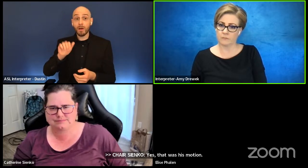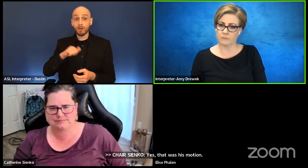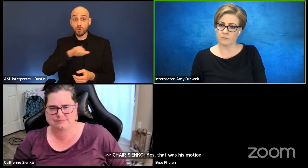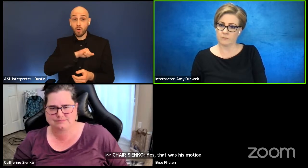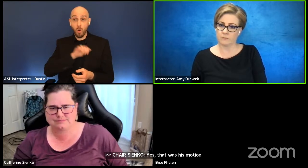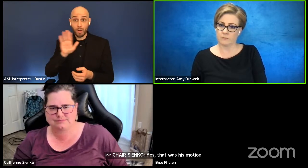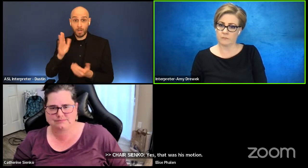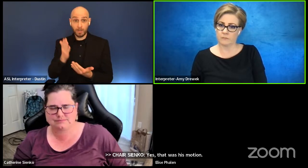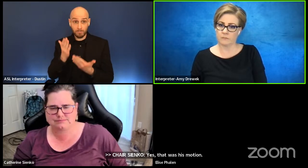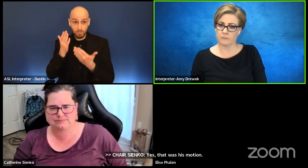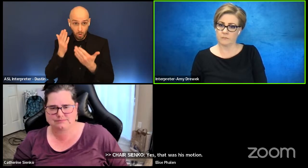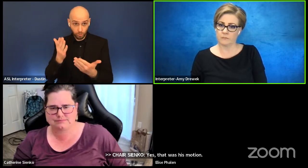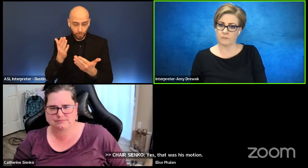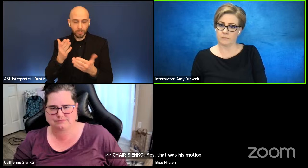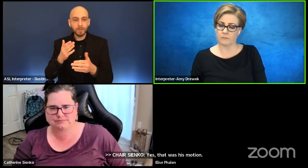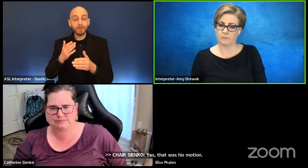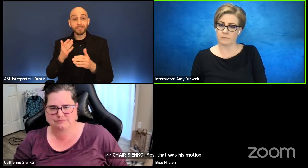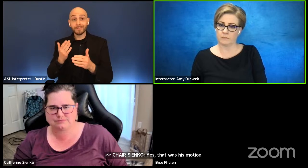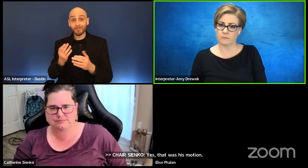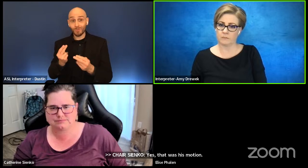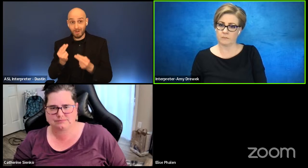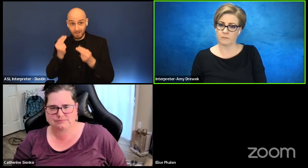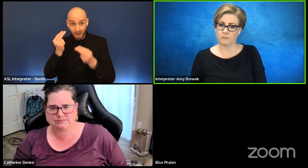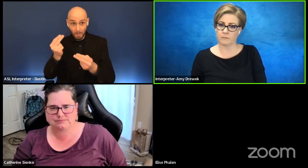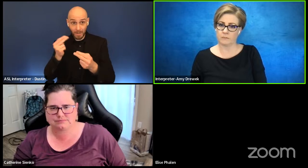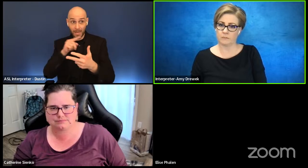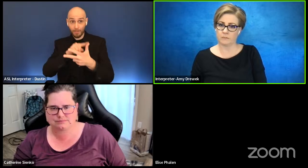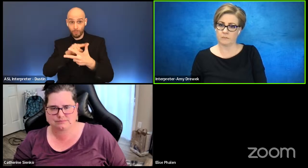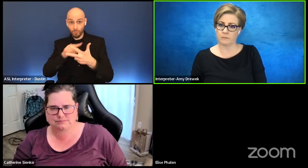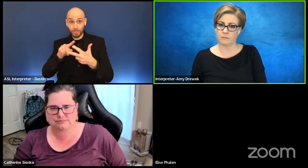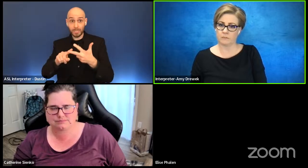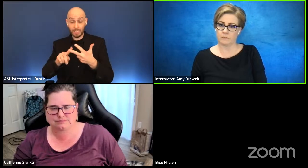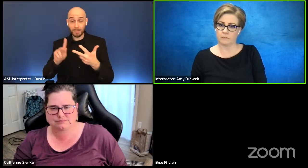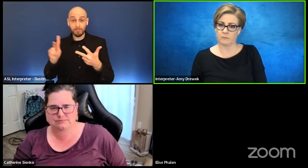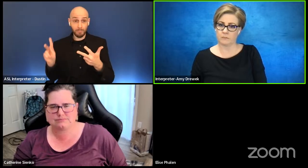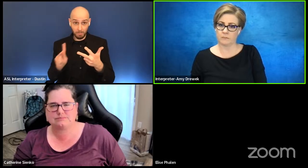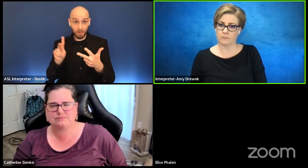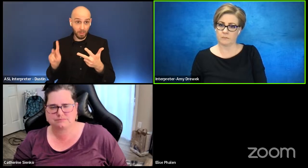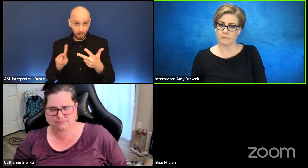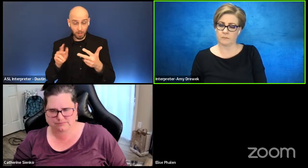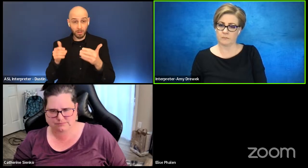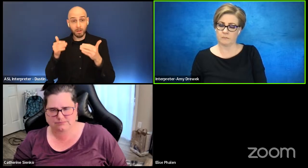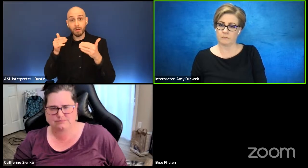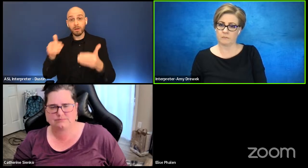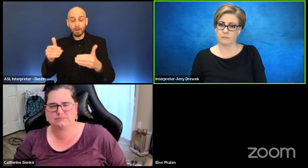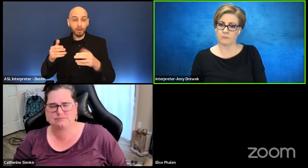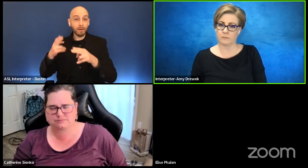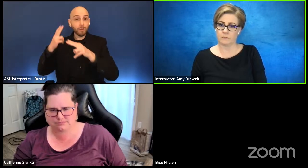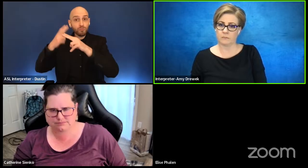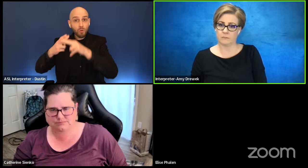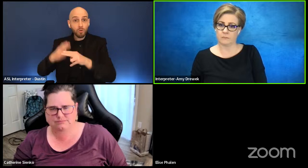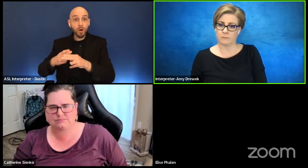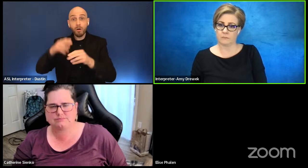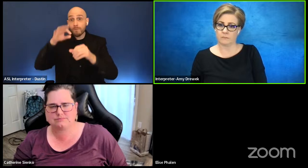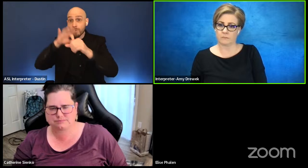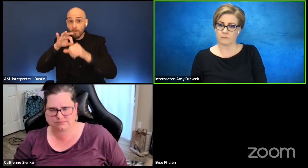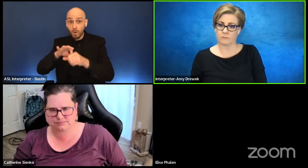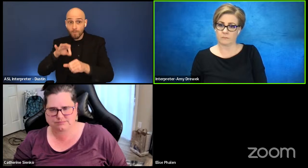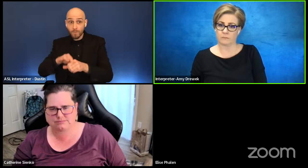3 individuals, do a roll call vote, and discuss each of them